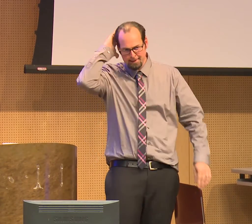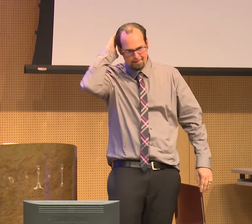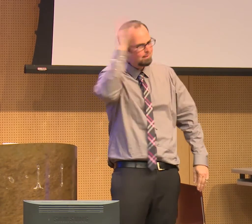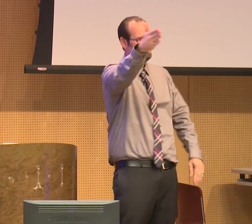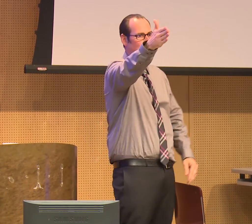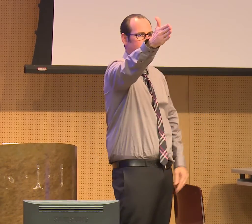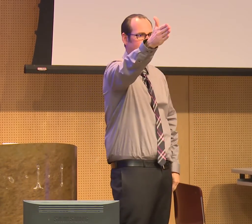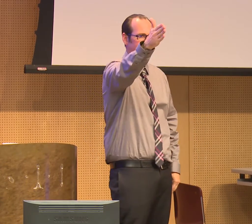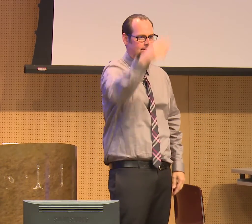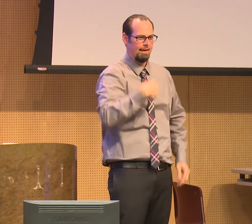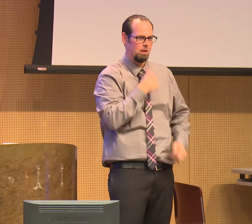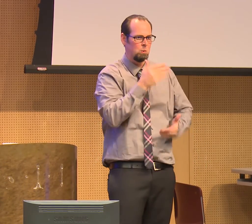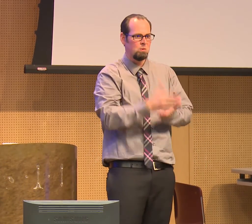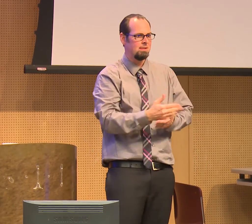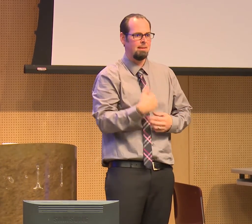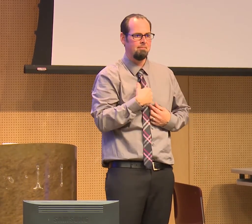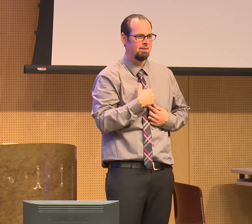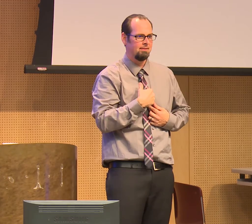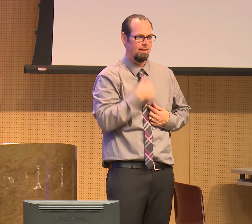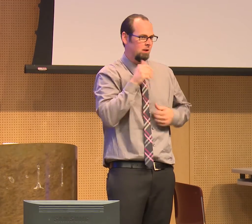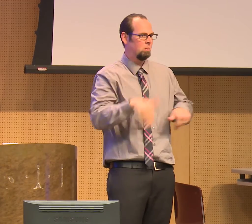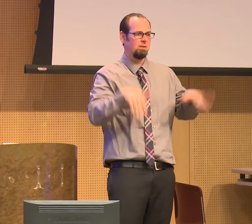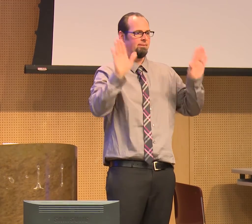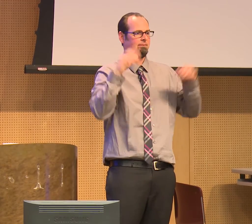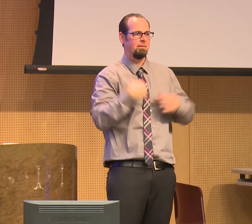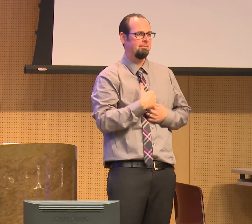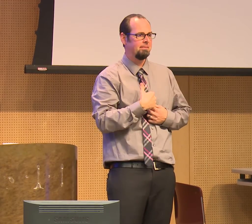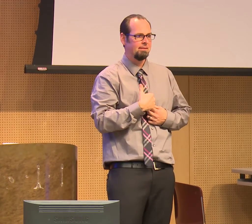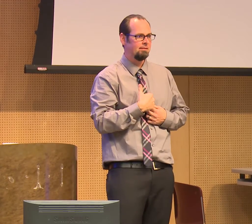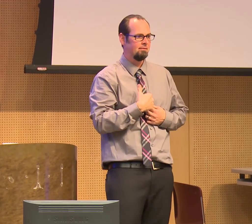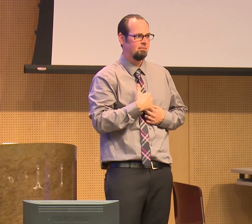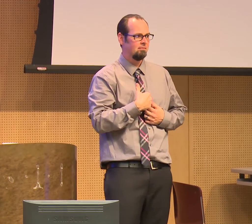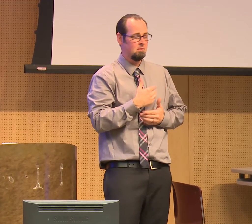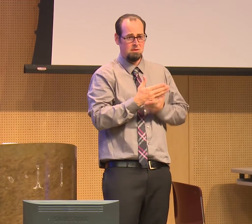So I drove forward. I did not give up.